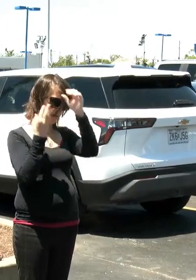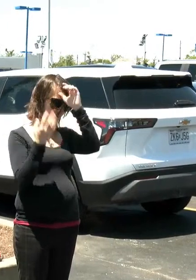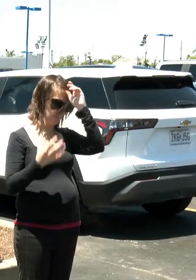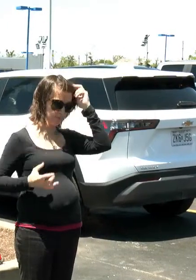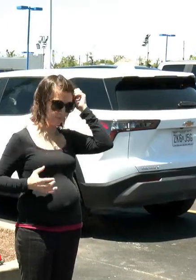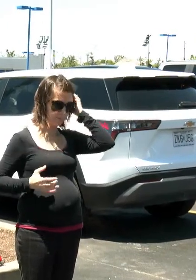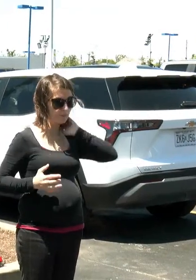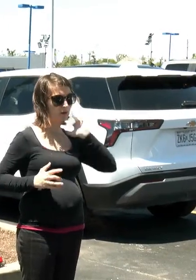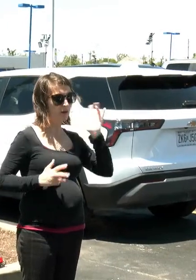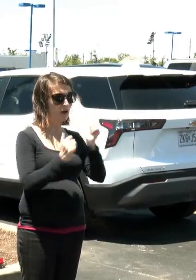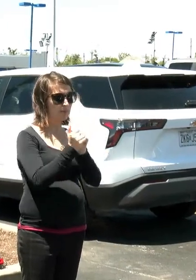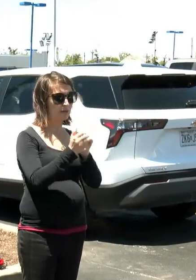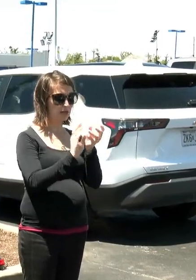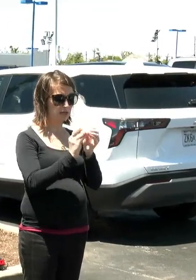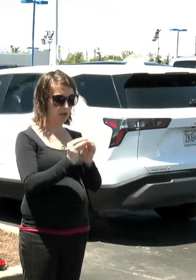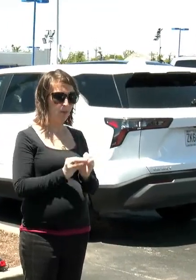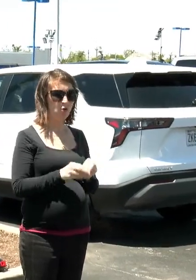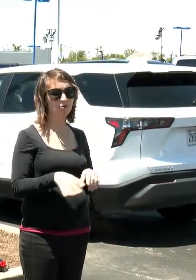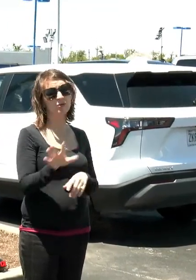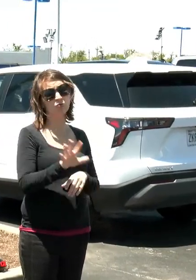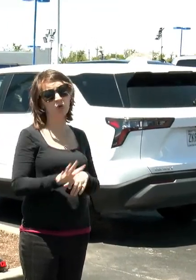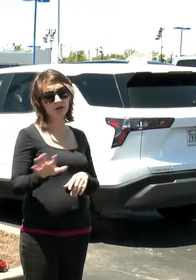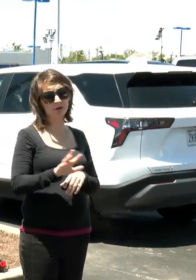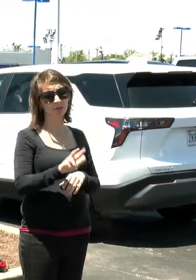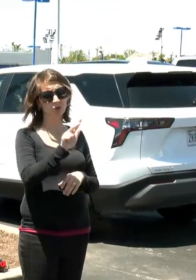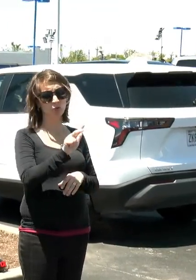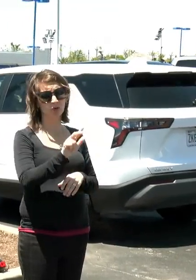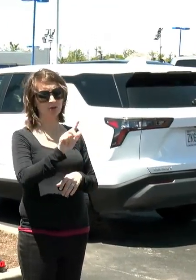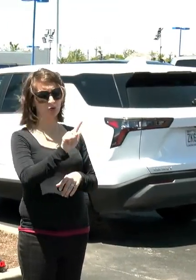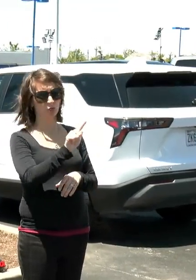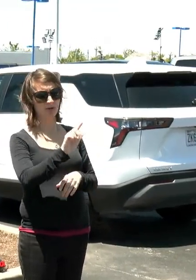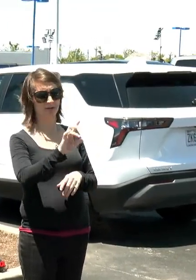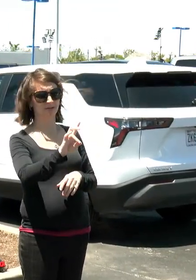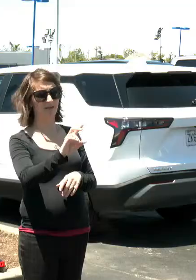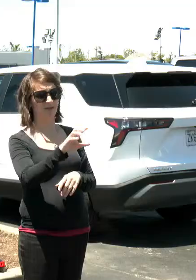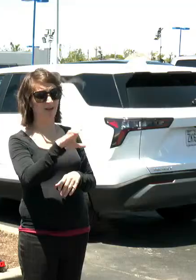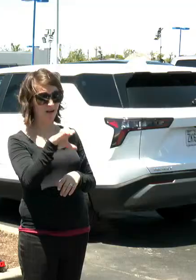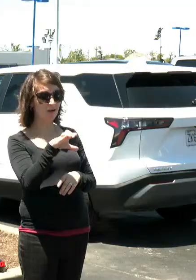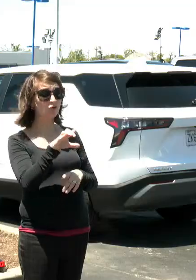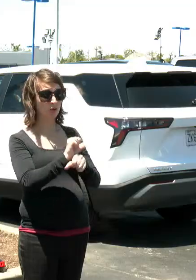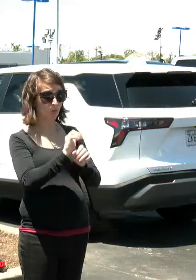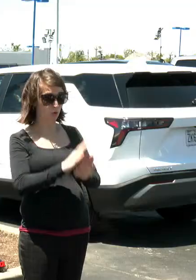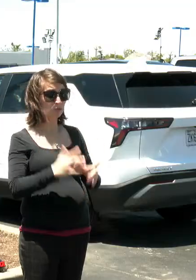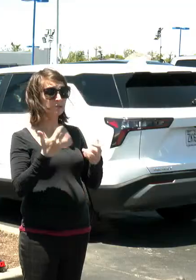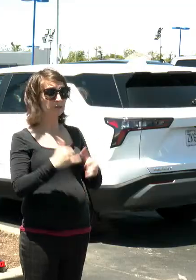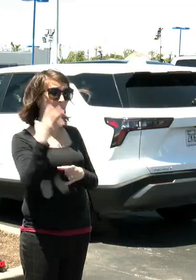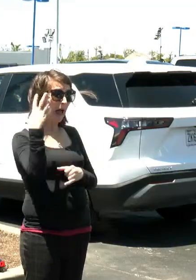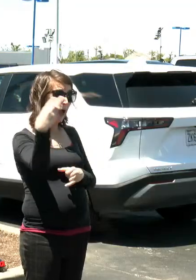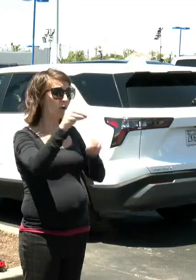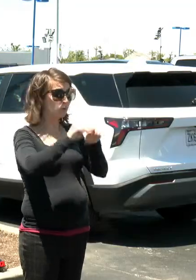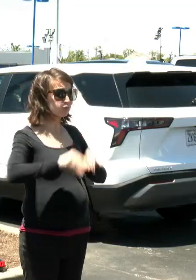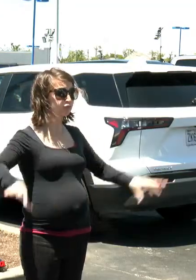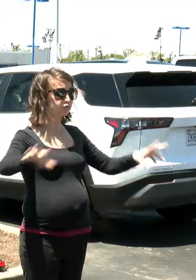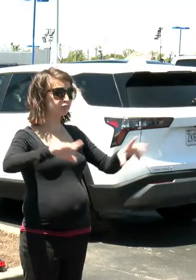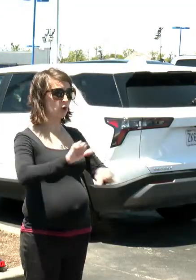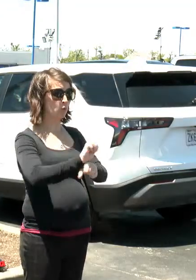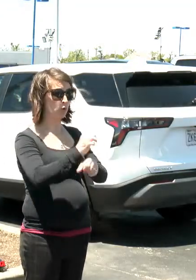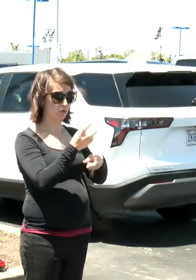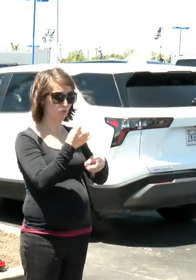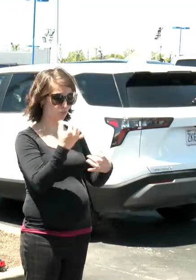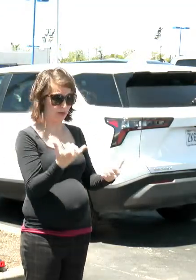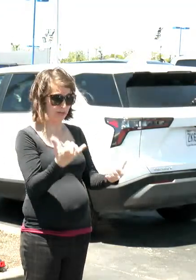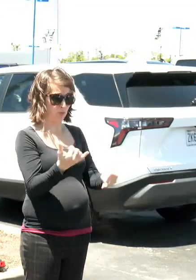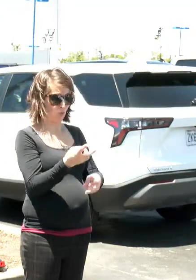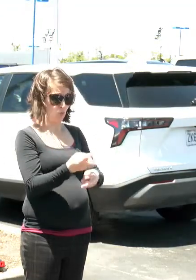numbers. We have approximately 2,700 workers in the field that are currently working to restore power,